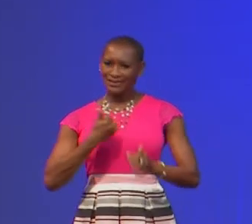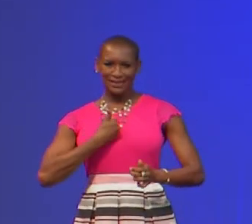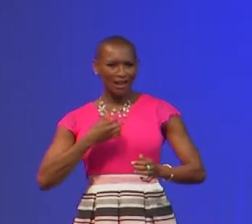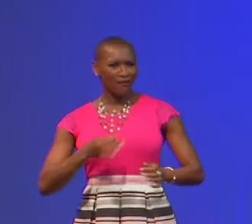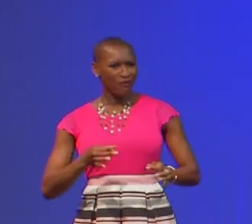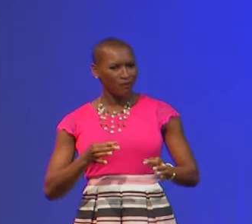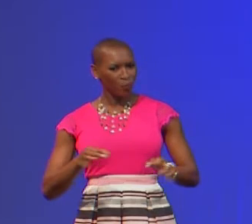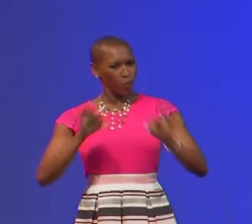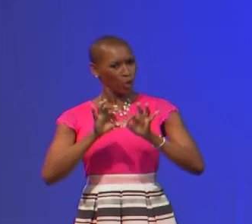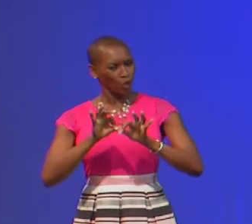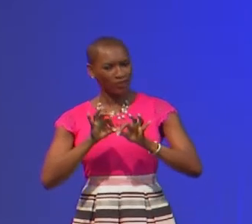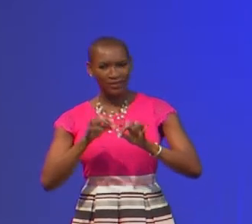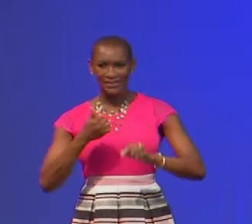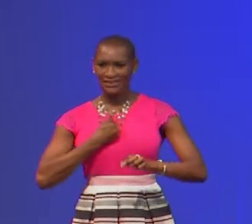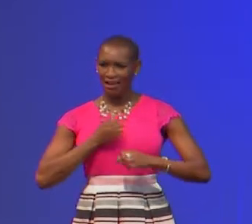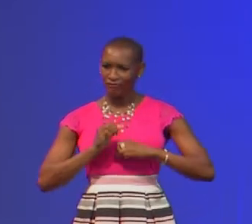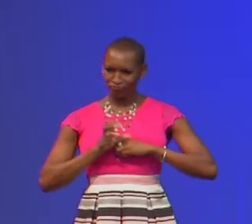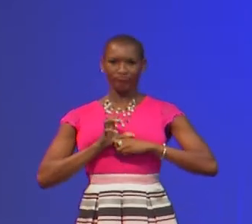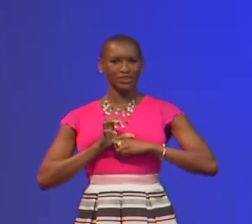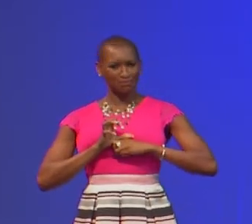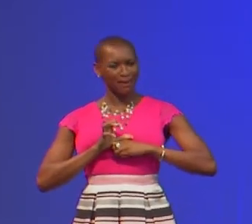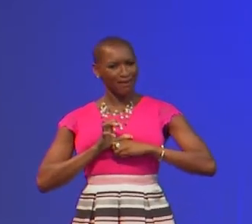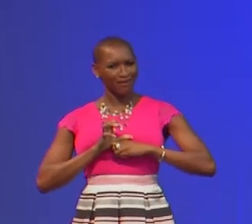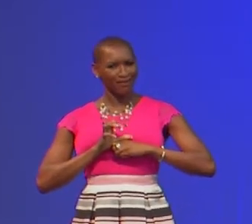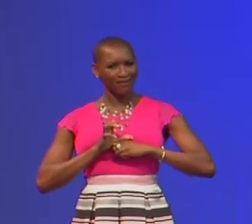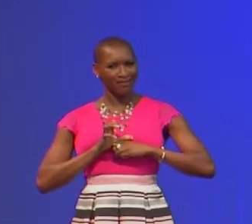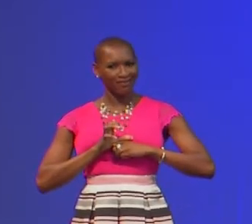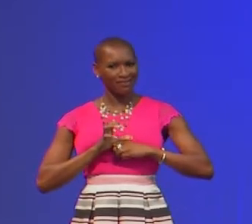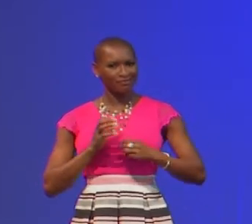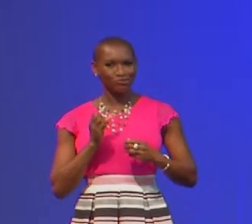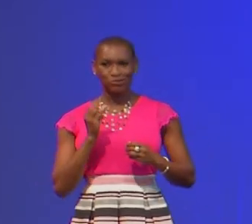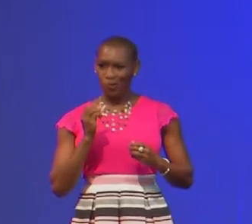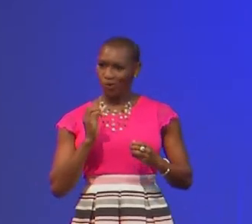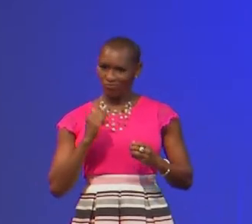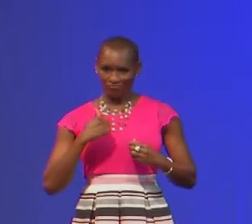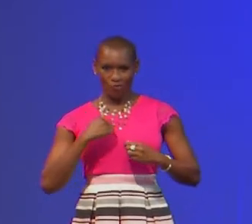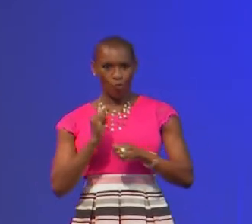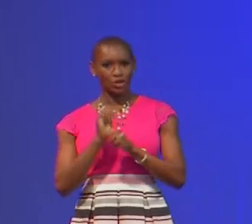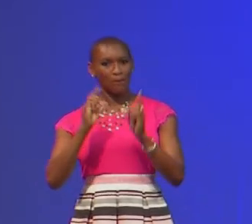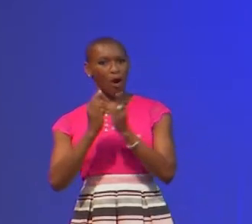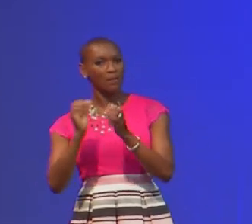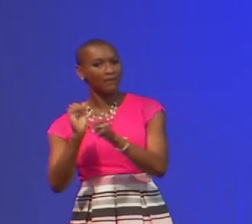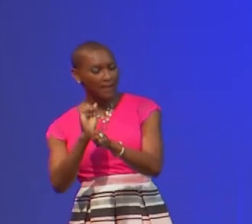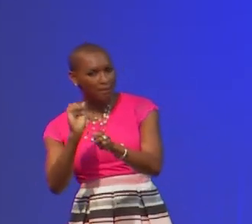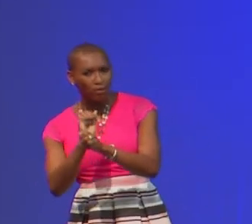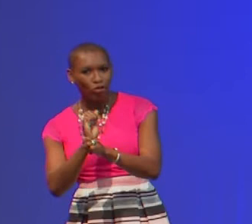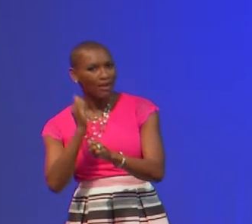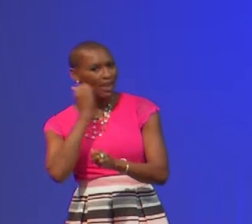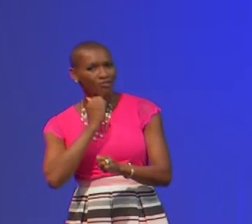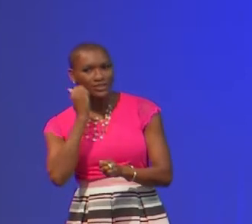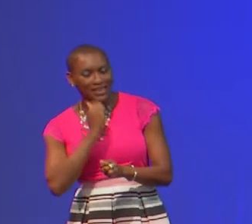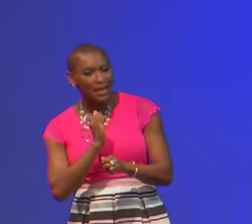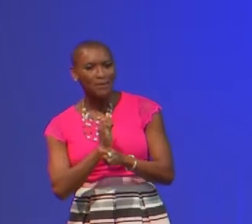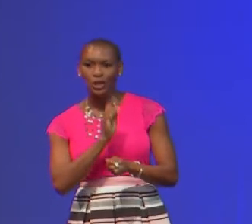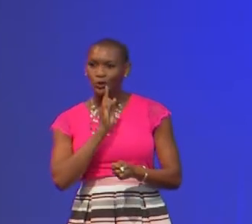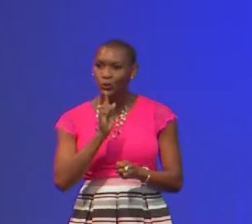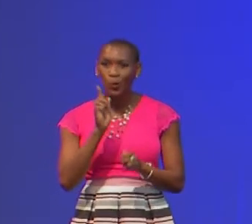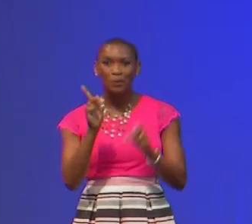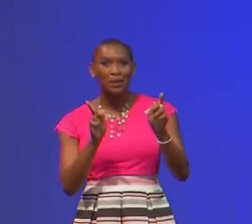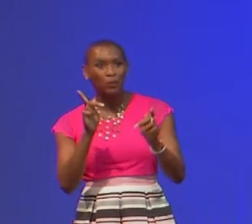Employment is about self-worth, self-respect, And so I work for the Department of Labor every